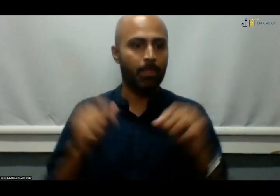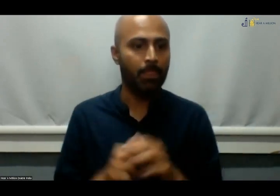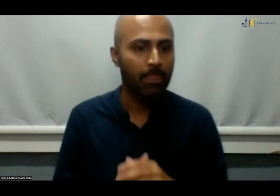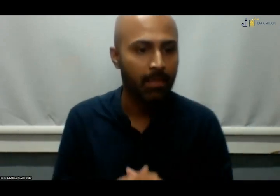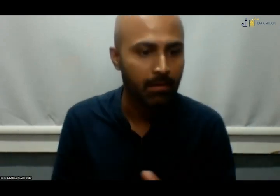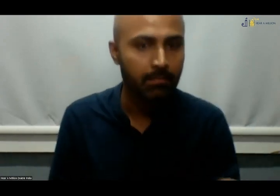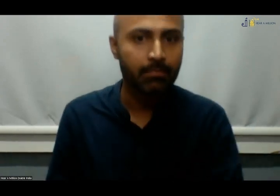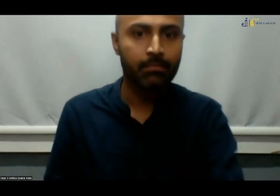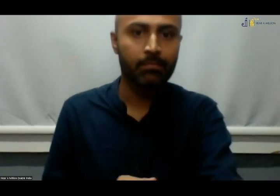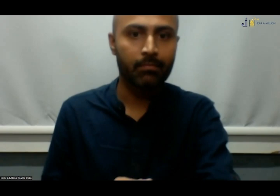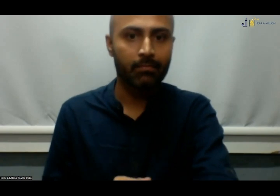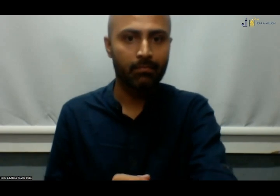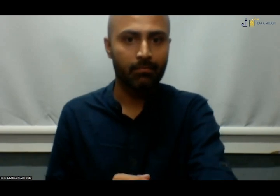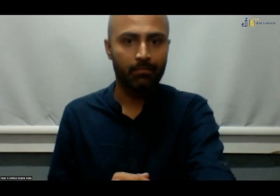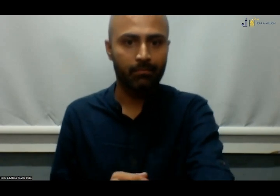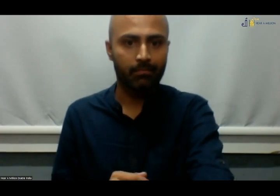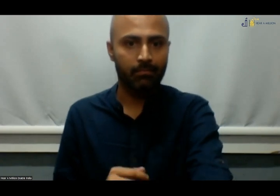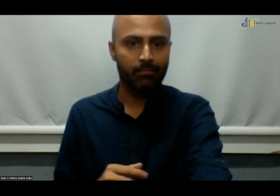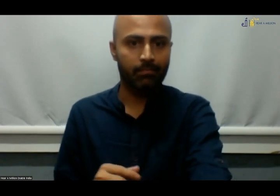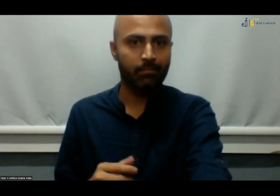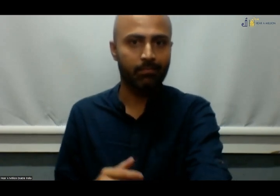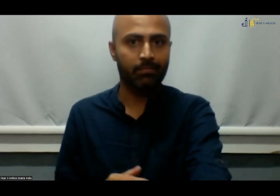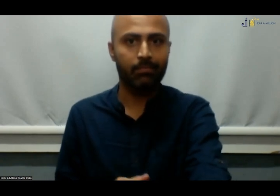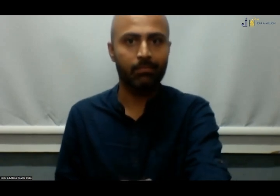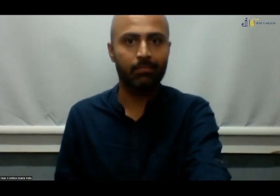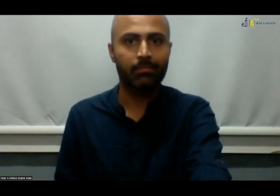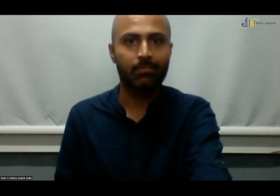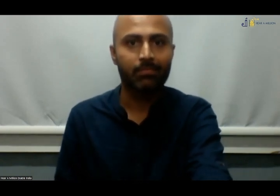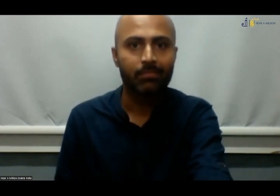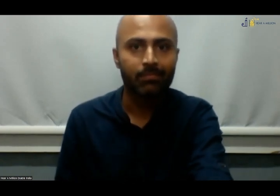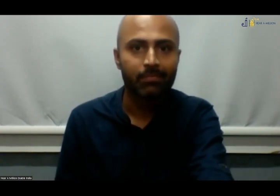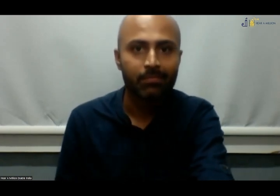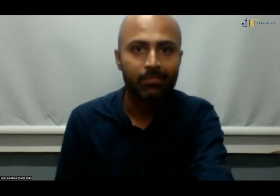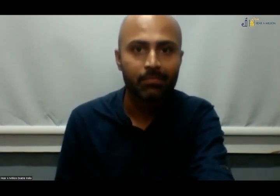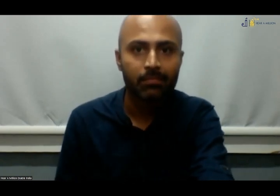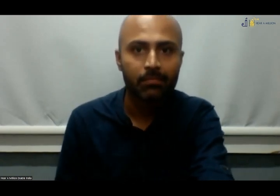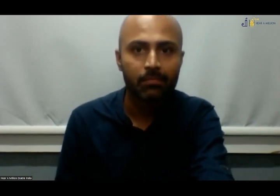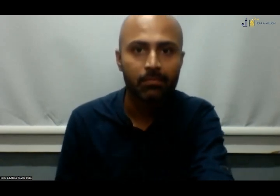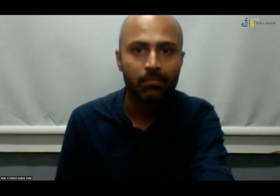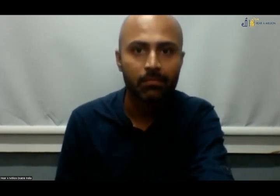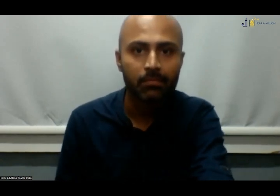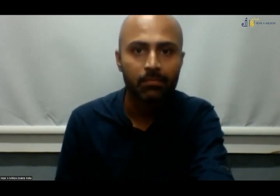Can you turn on your video so that we can spotlight you?